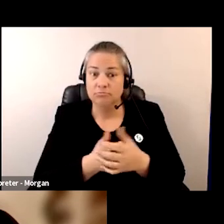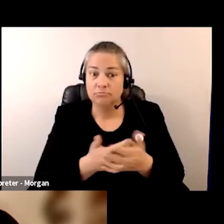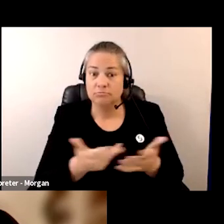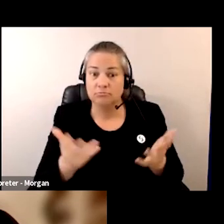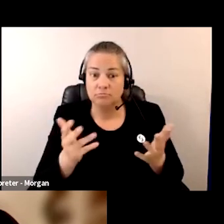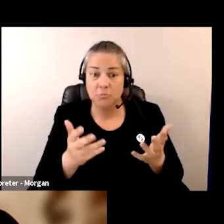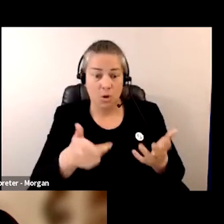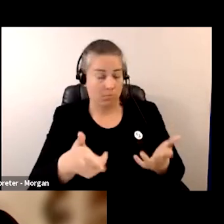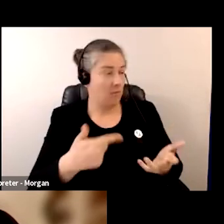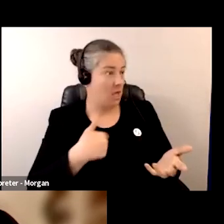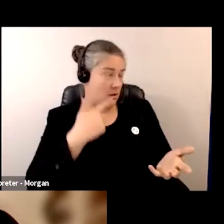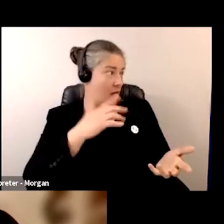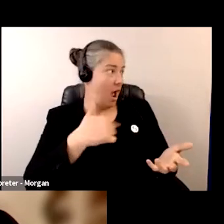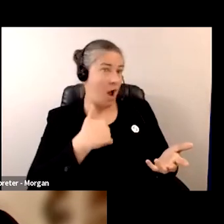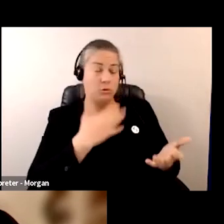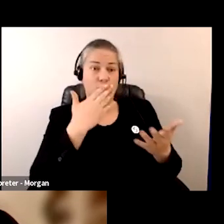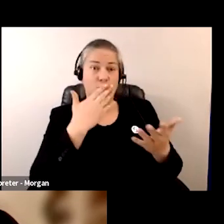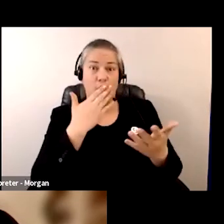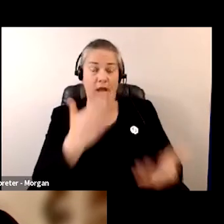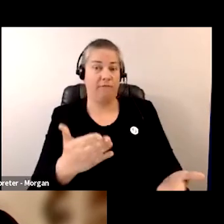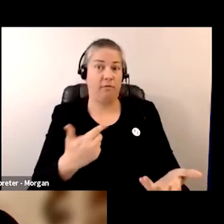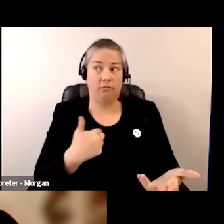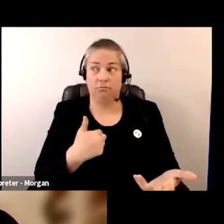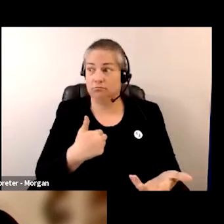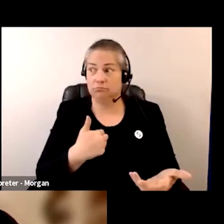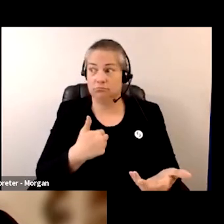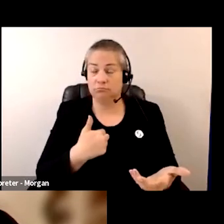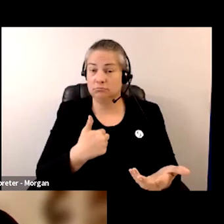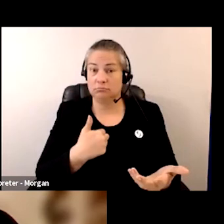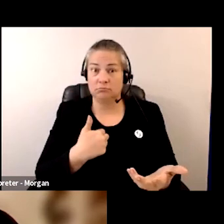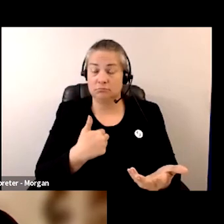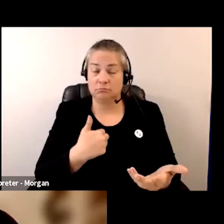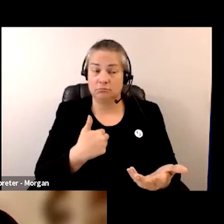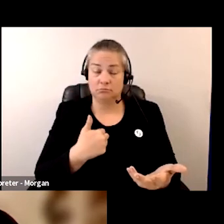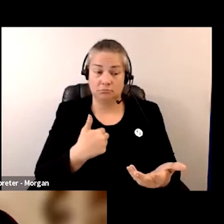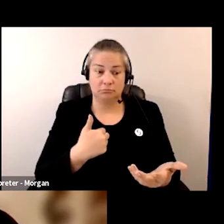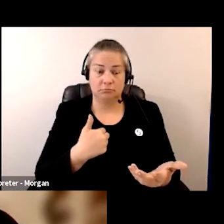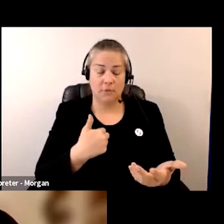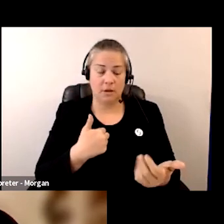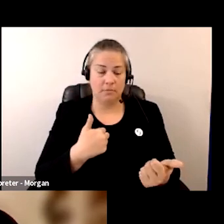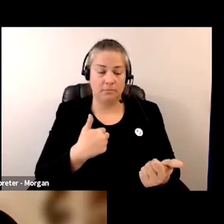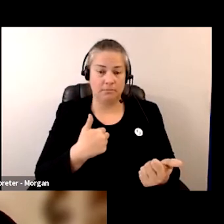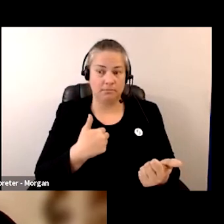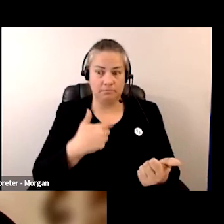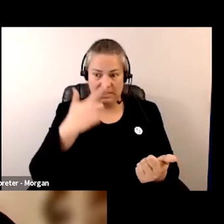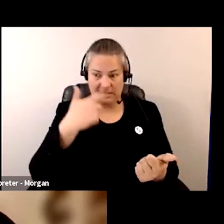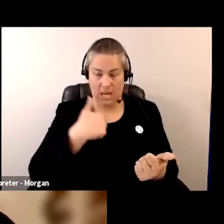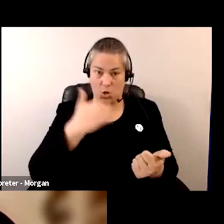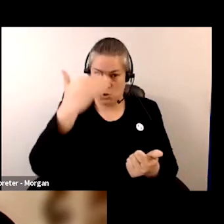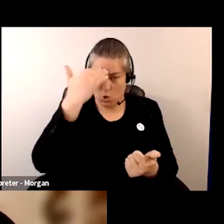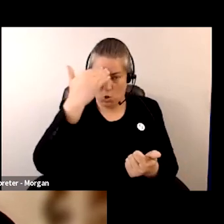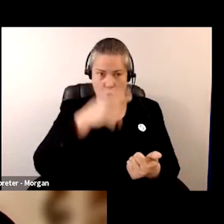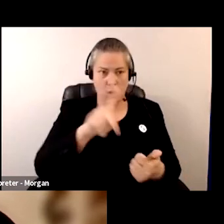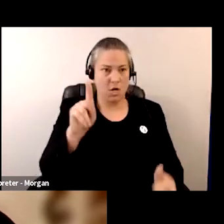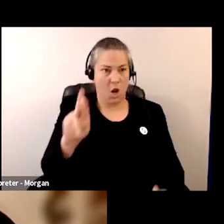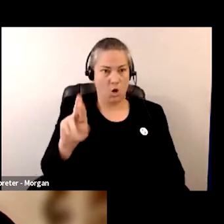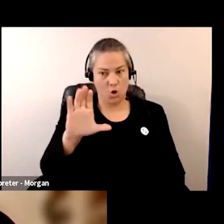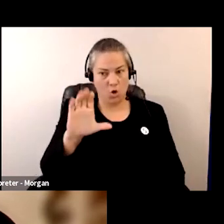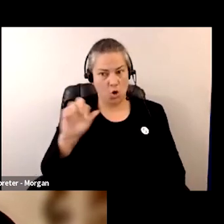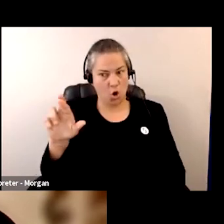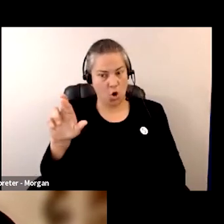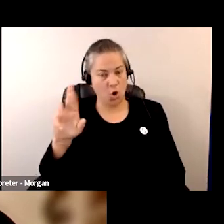Well, I can say I was gratified because I know Dr. Carr well enough to know